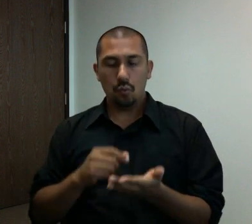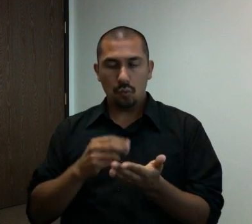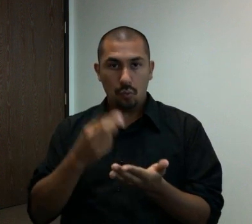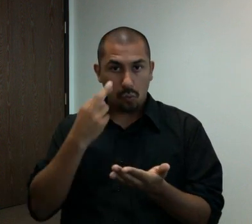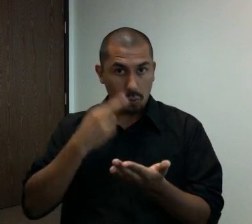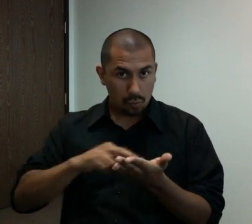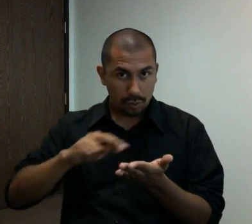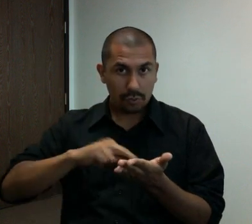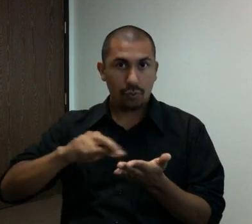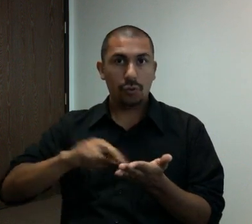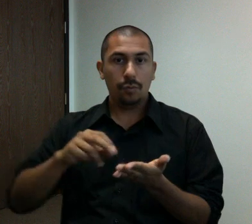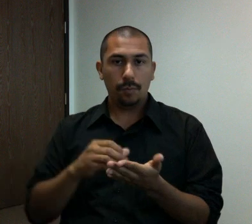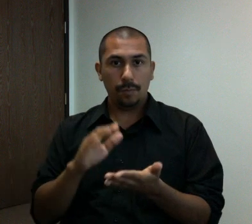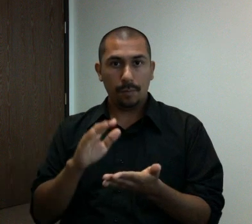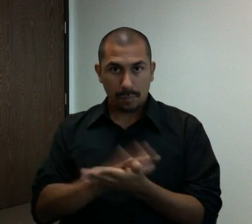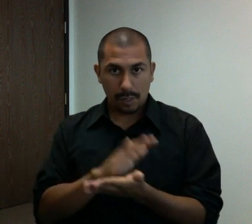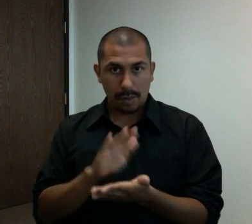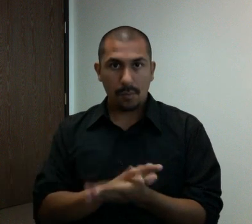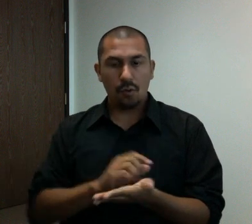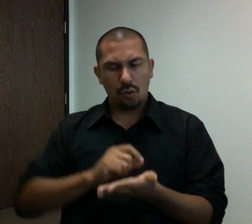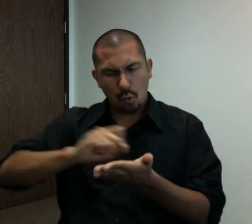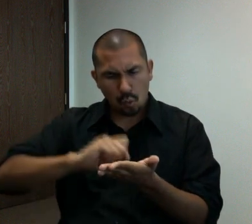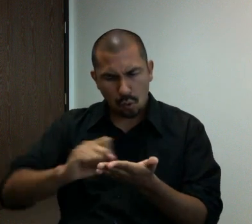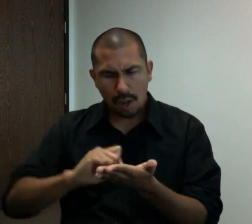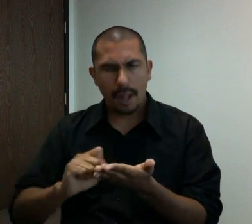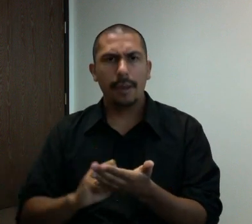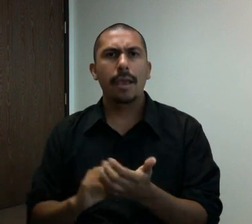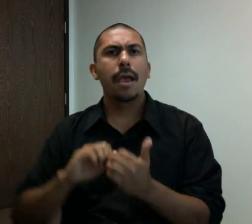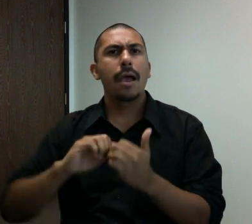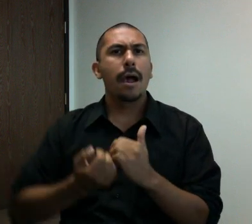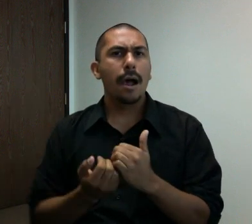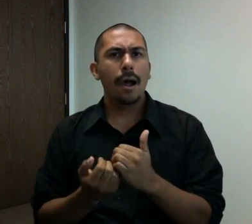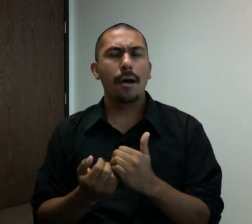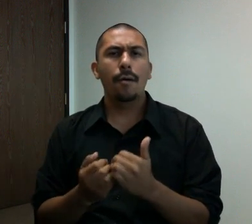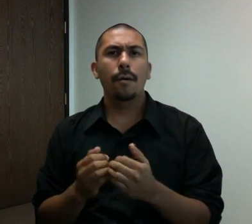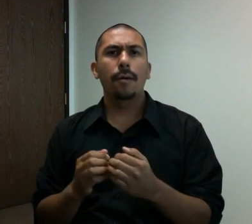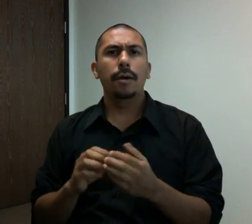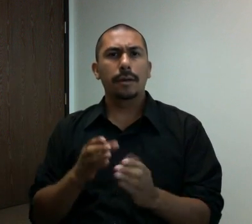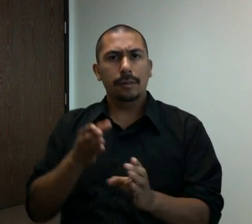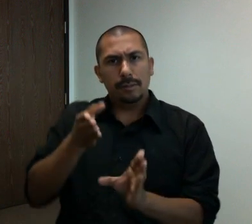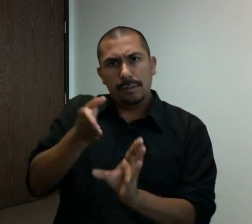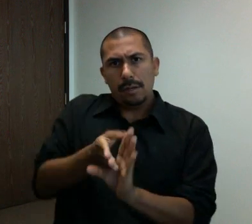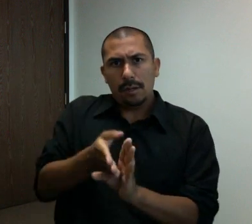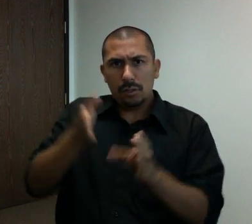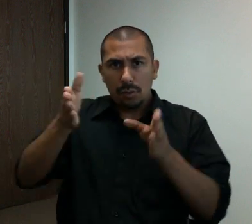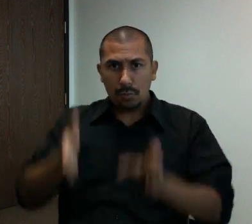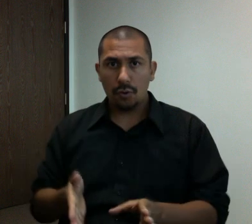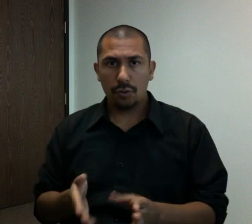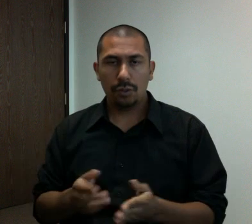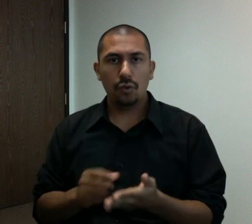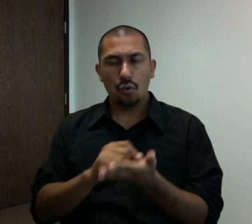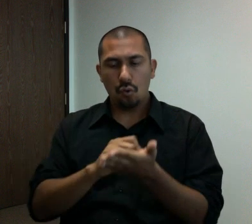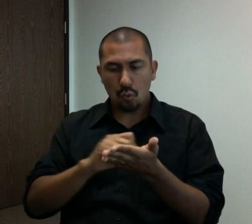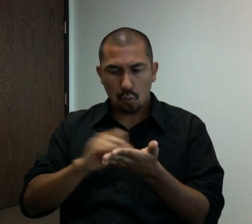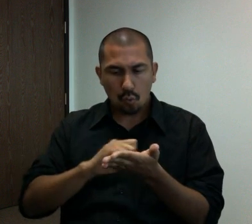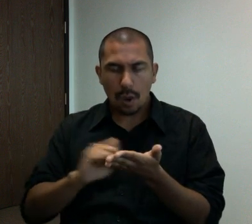learned how psychologists talk about different issues in the area. They learned more in depth about the theory, Erickson's